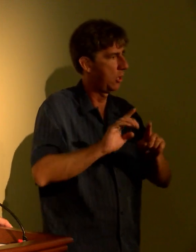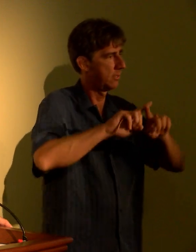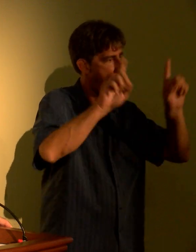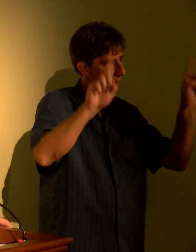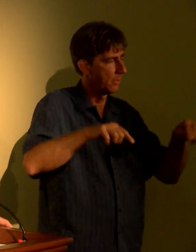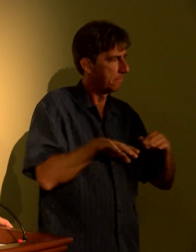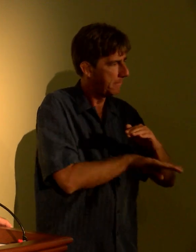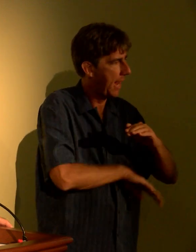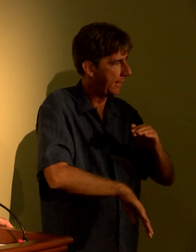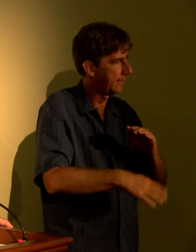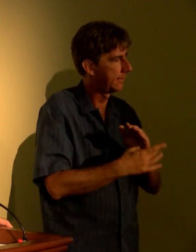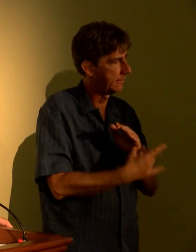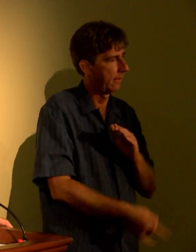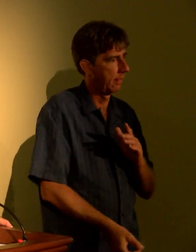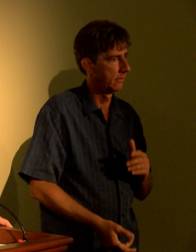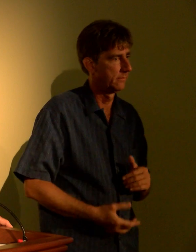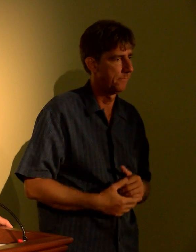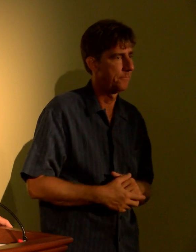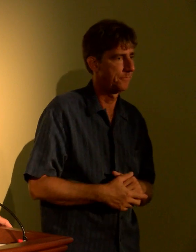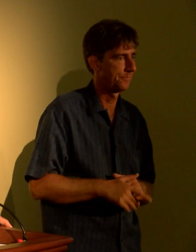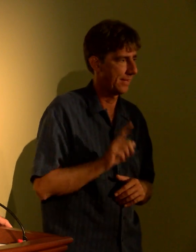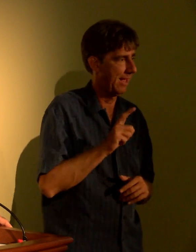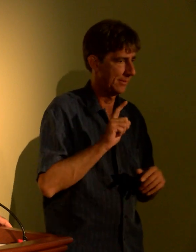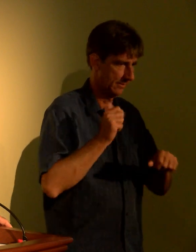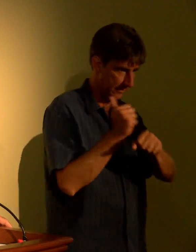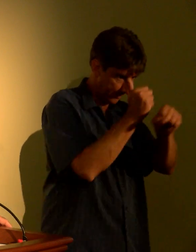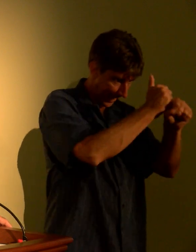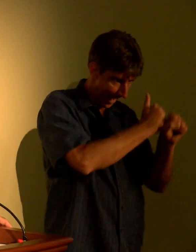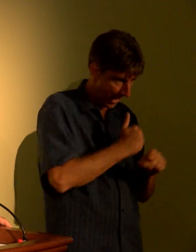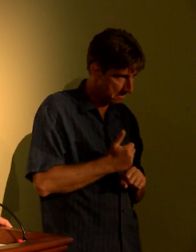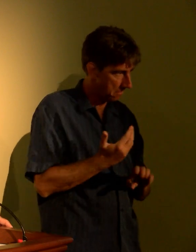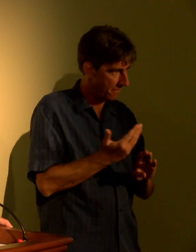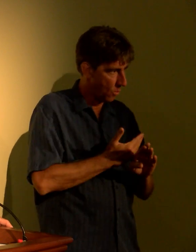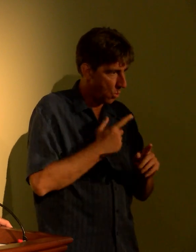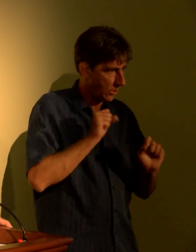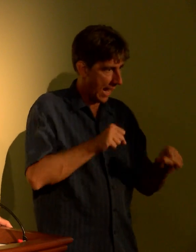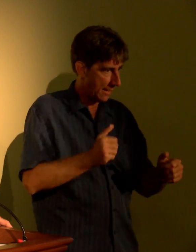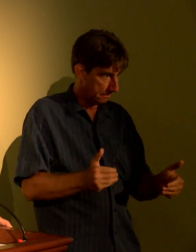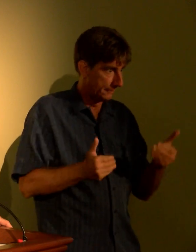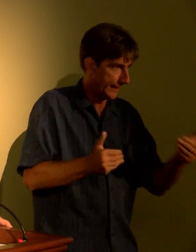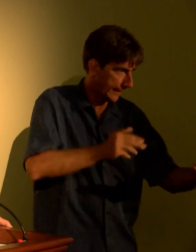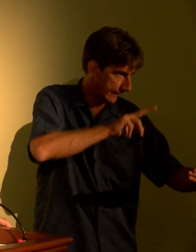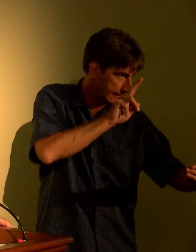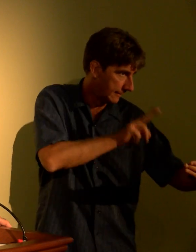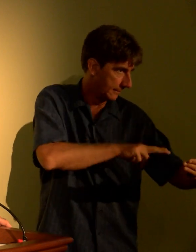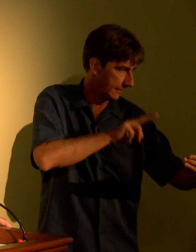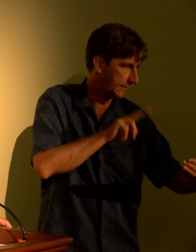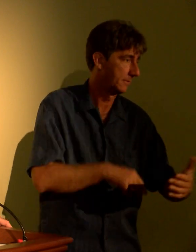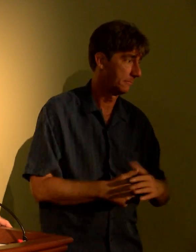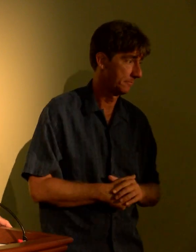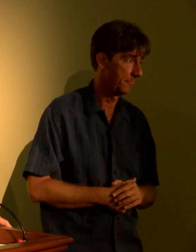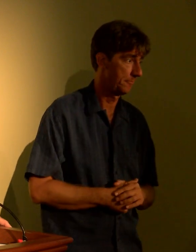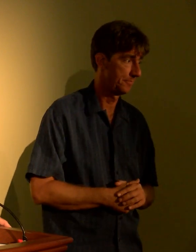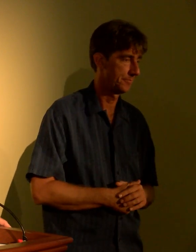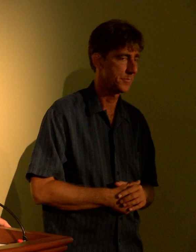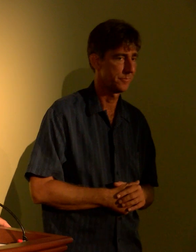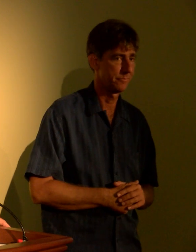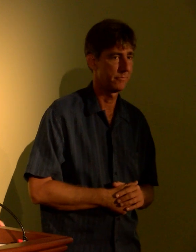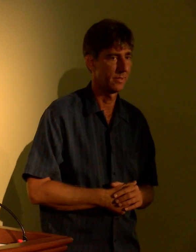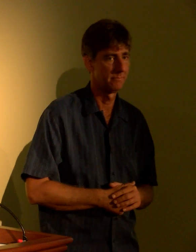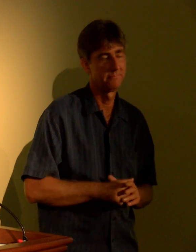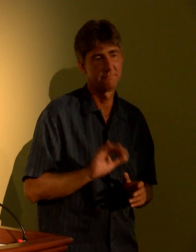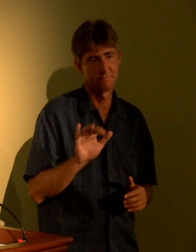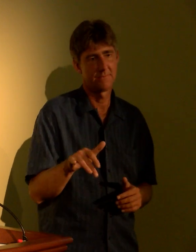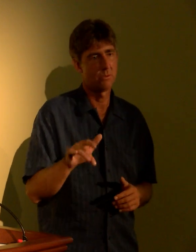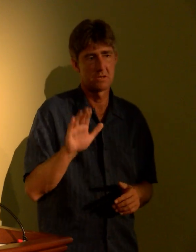artisan functions that have to be done before you can even begin to do the design layer of painting. So